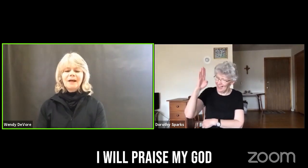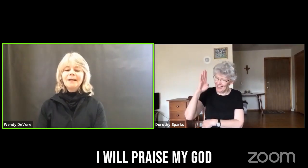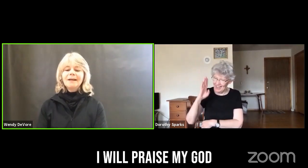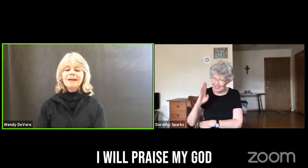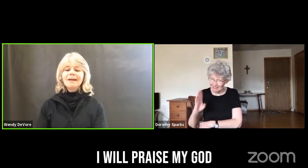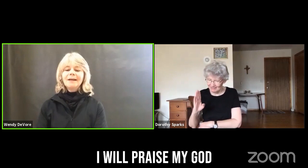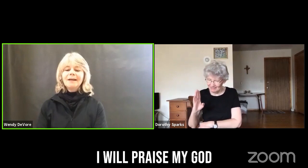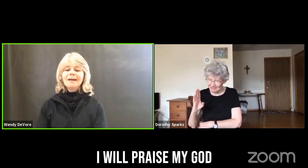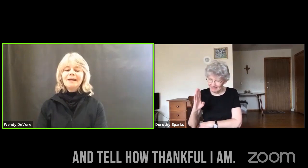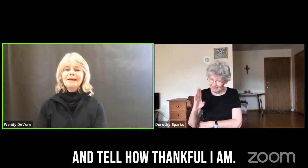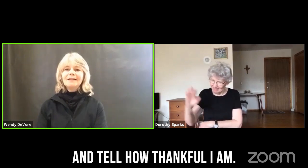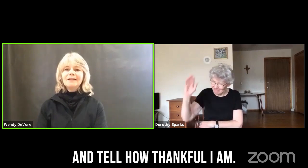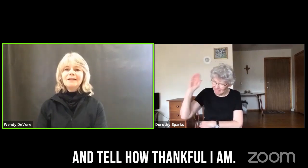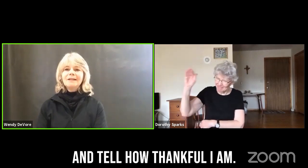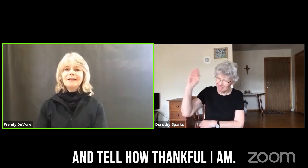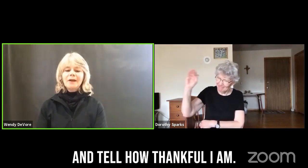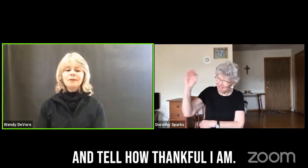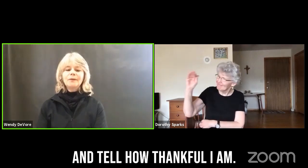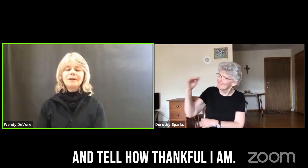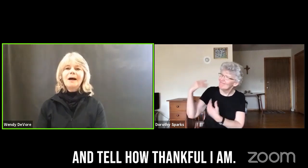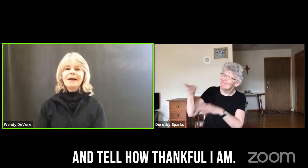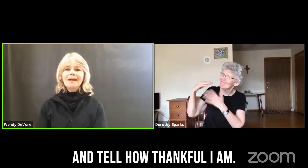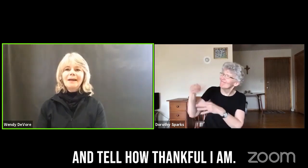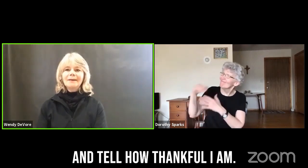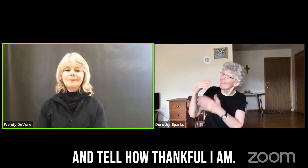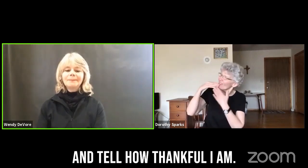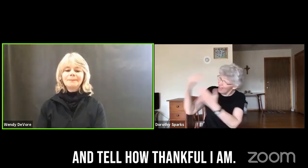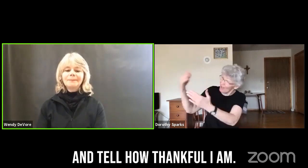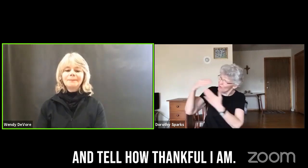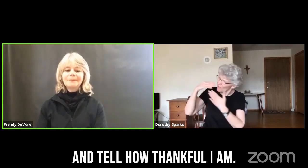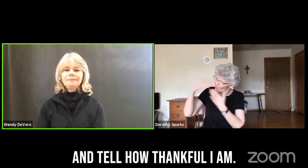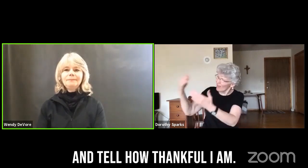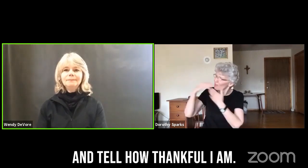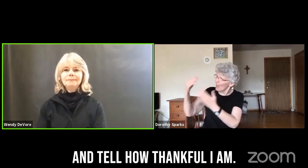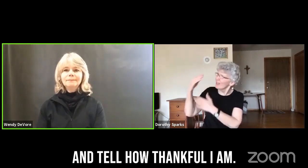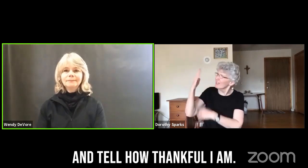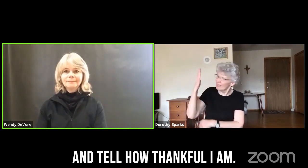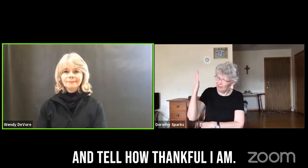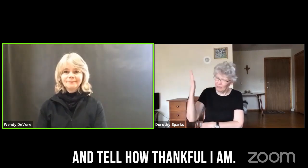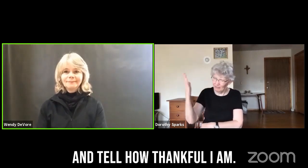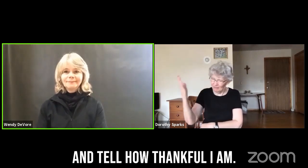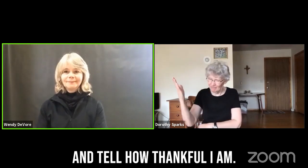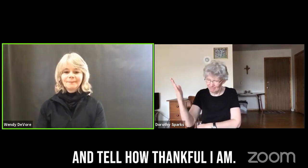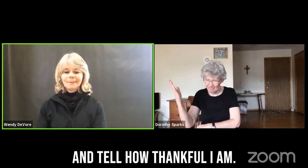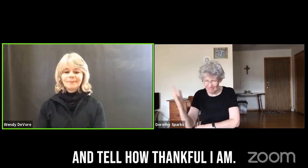I will praise my God and tell how thankful I am.